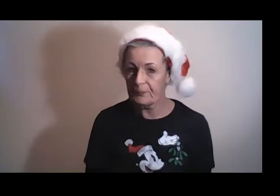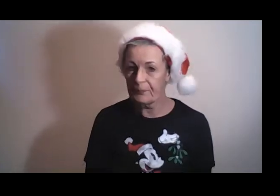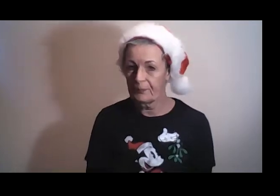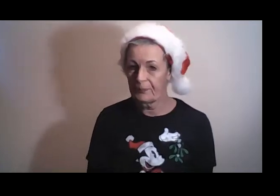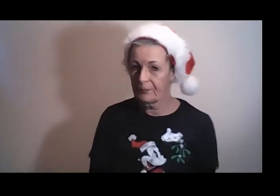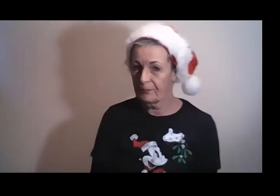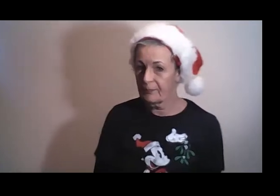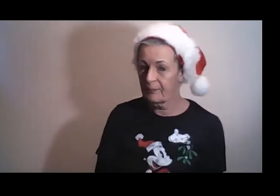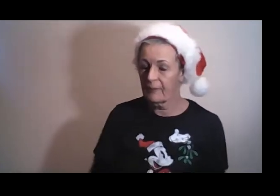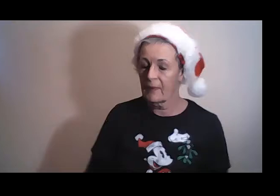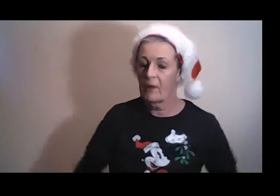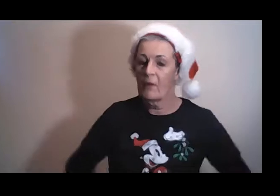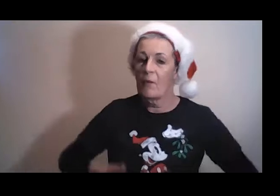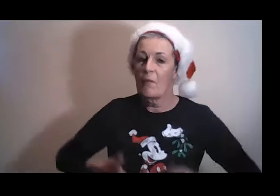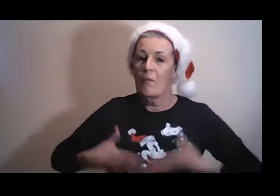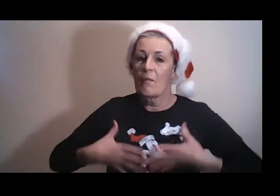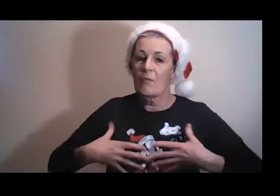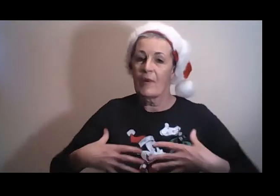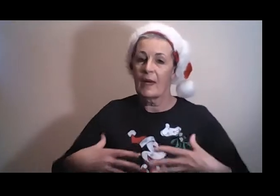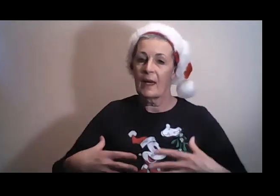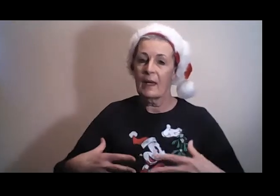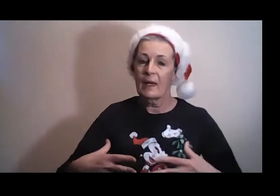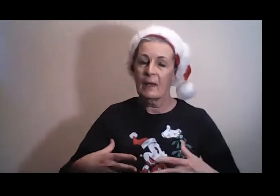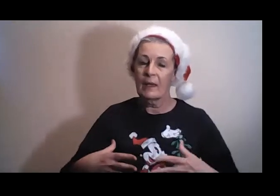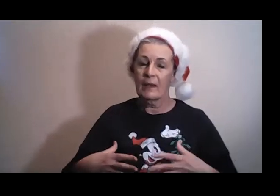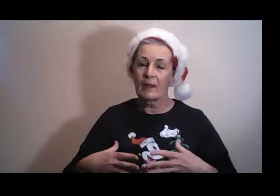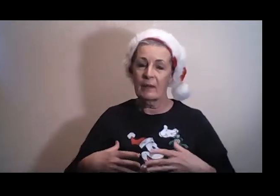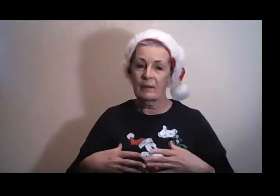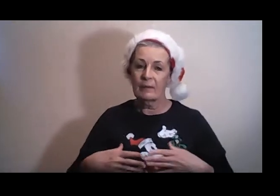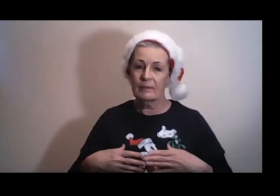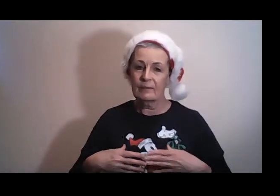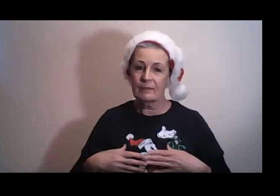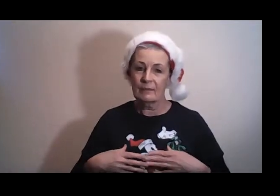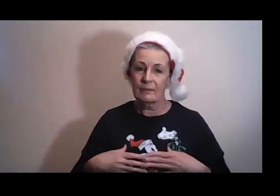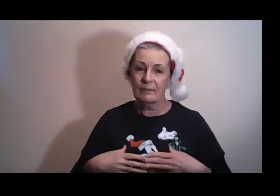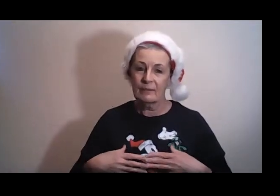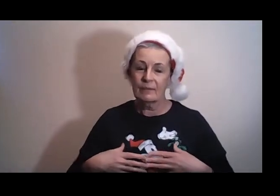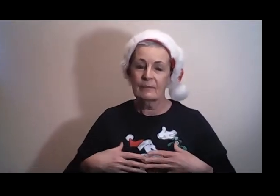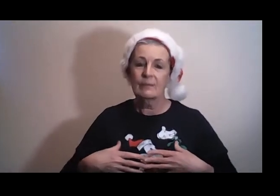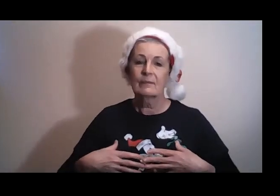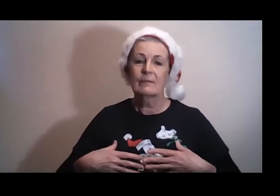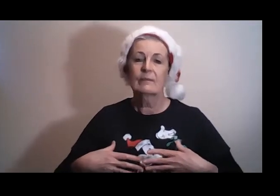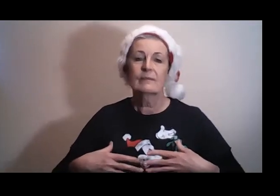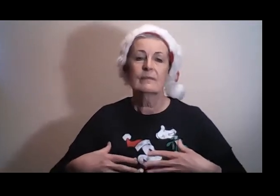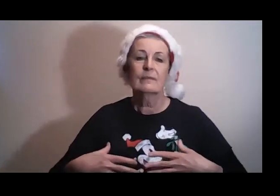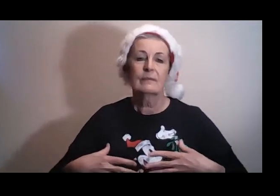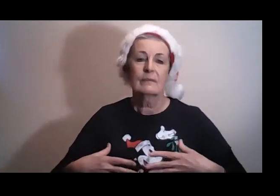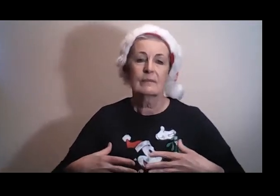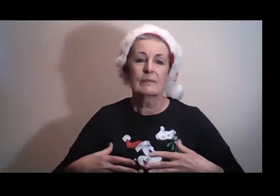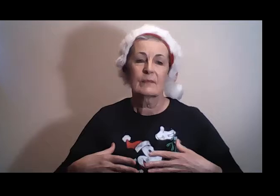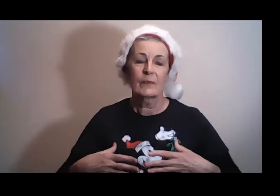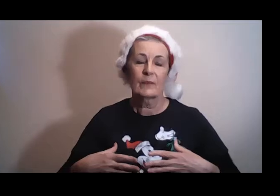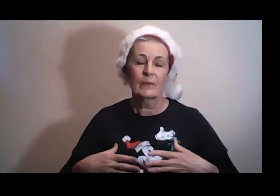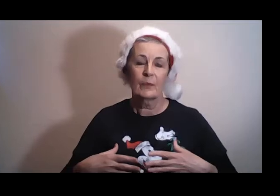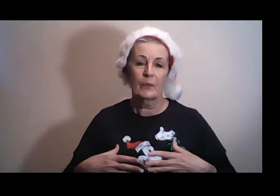And your breathing is normal. So focus on that too. Make sure that you're not holding your breath. Very often as you're